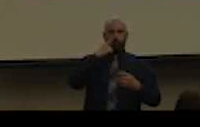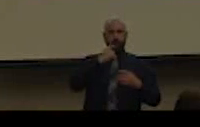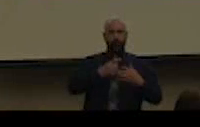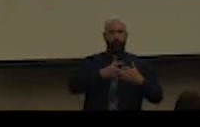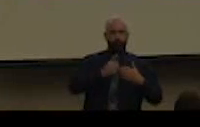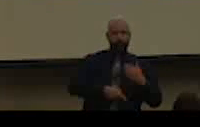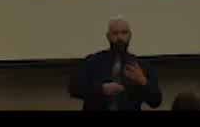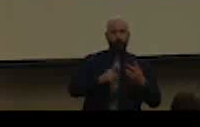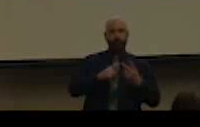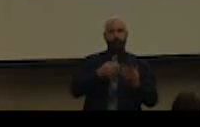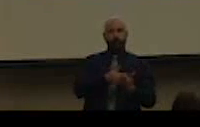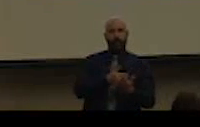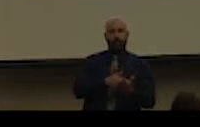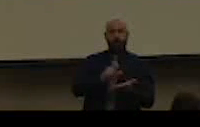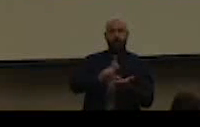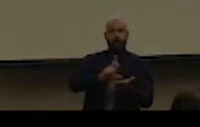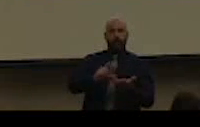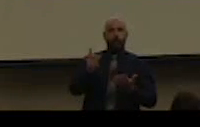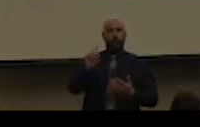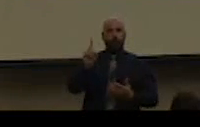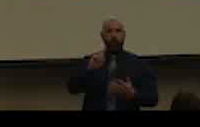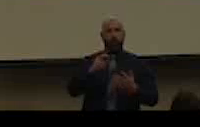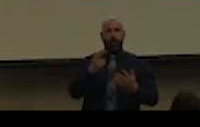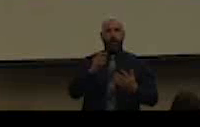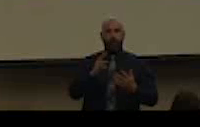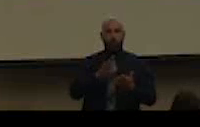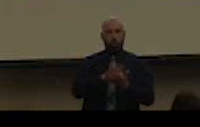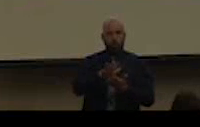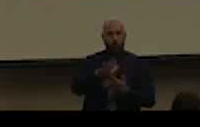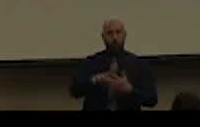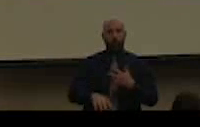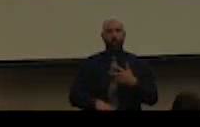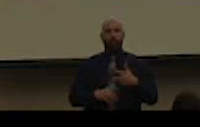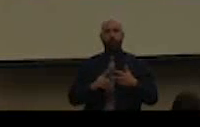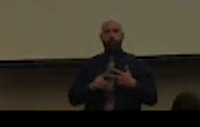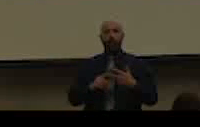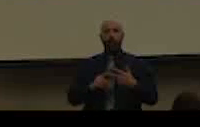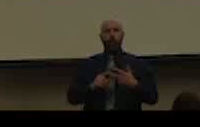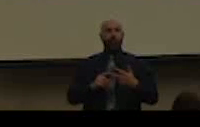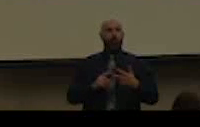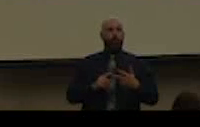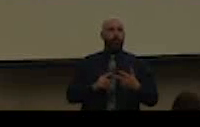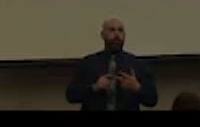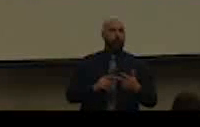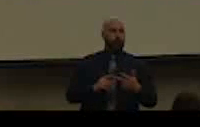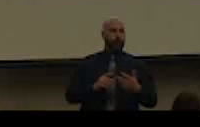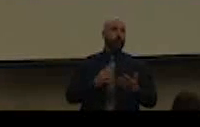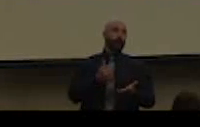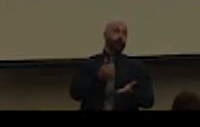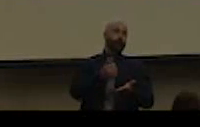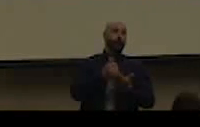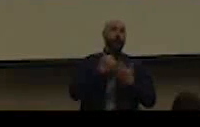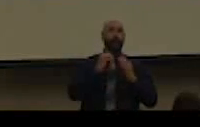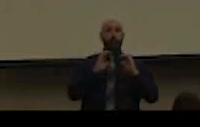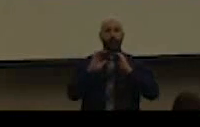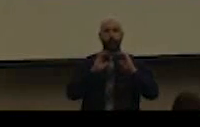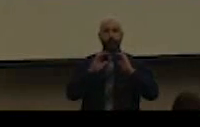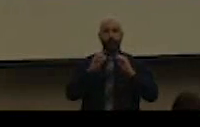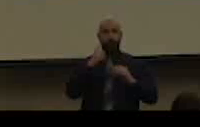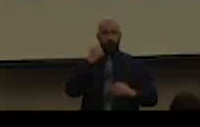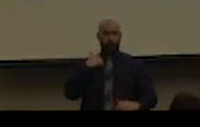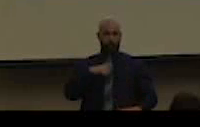they go, how are they moving, and hear a little bit. This was a very helpful and instructive conversation for our team